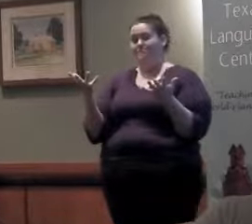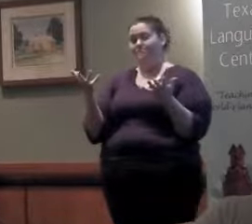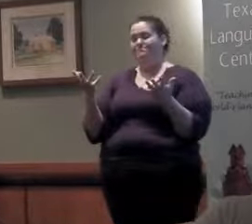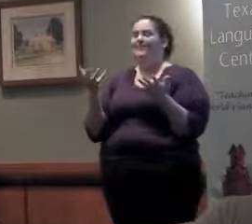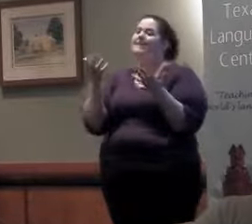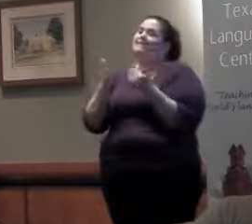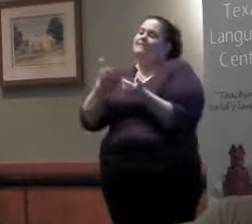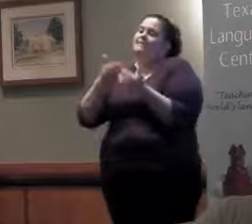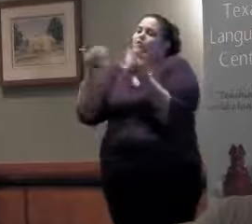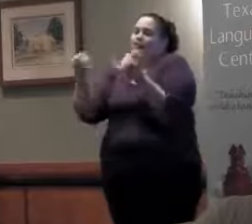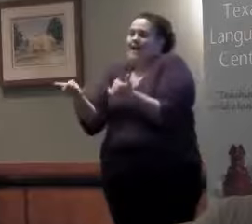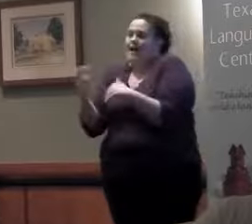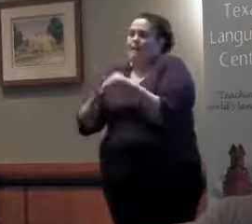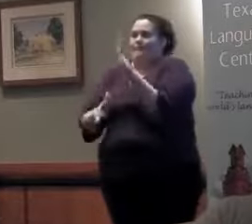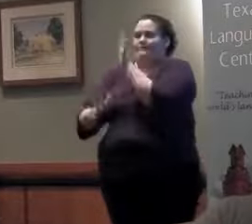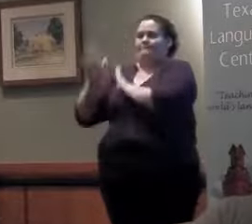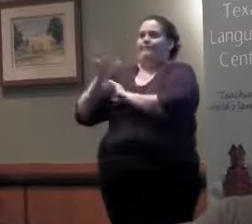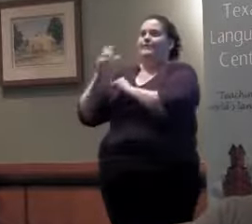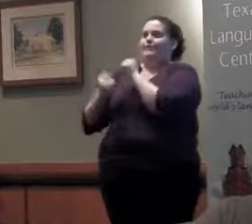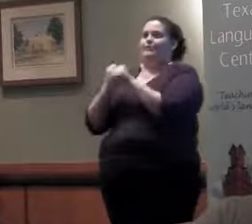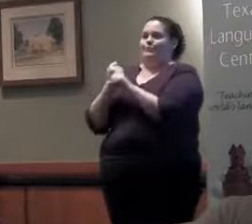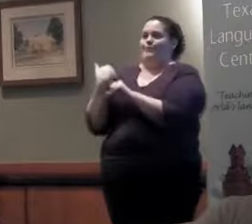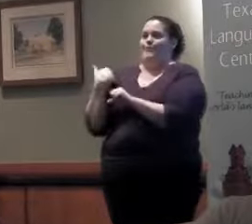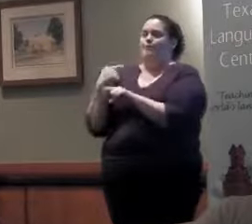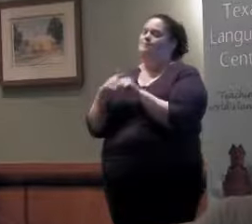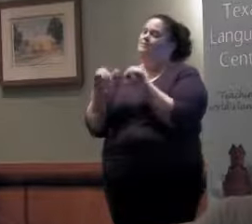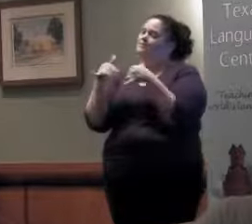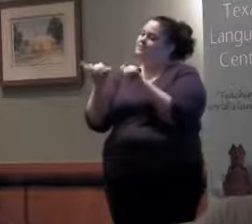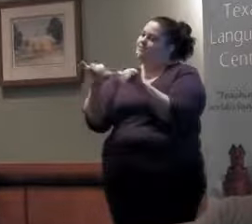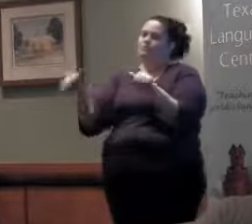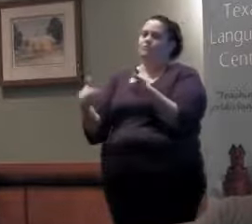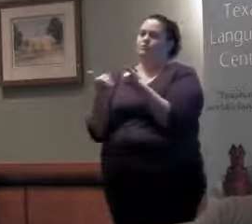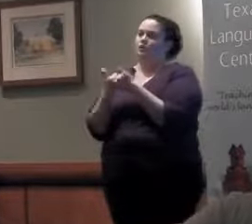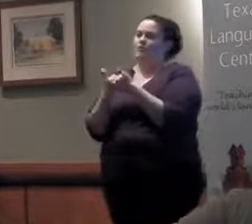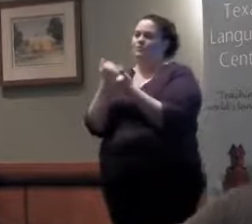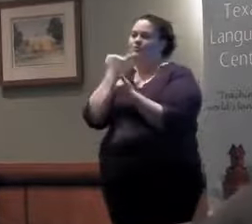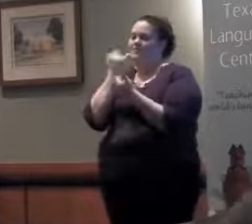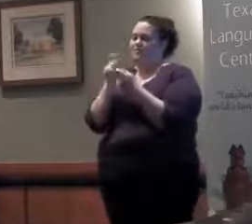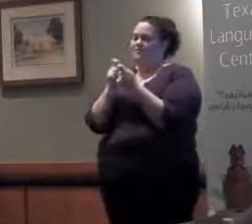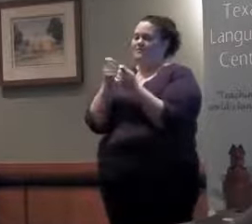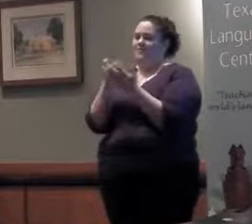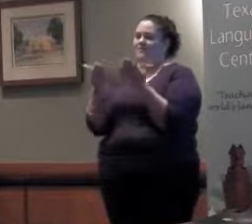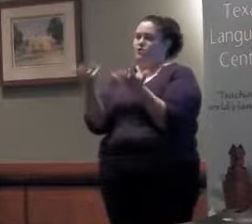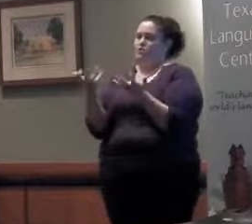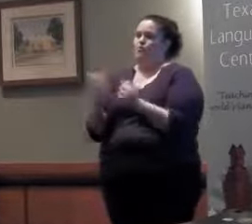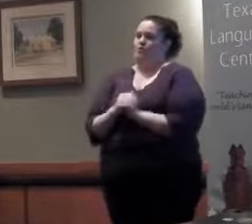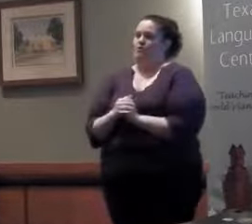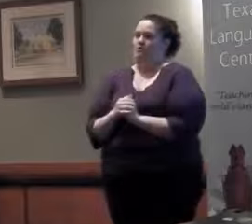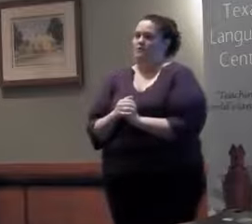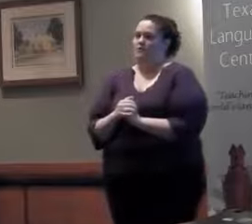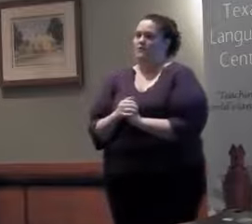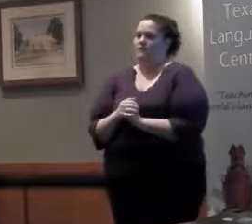easier than it was years ago, but it still is a challenge if you want very specific things.